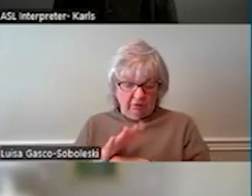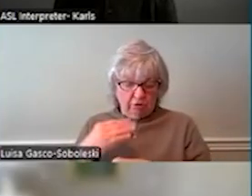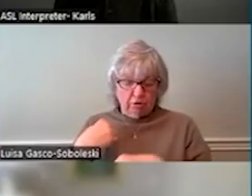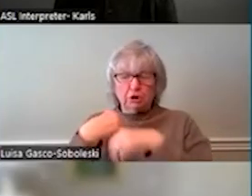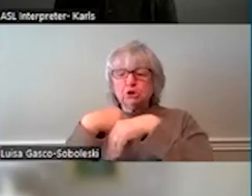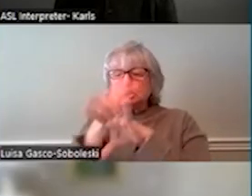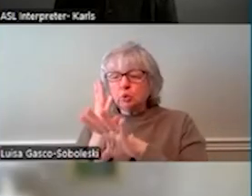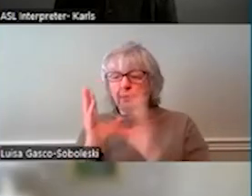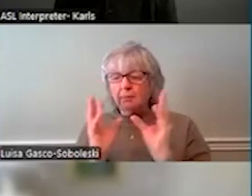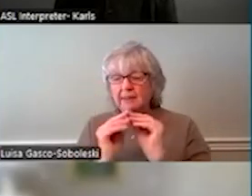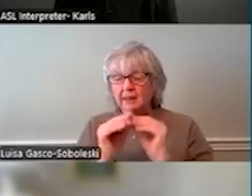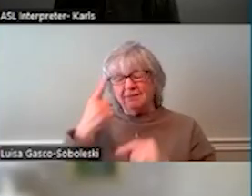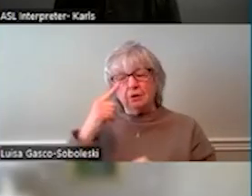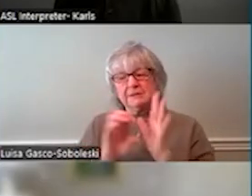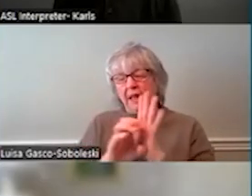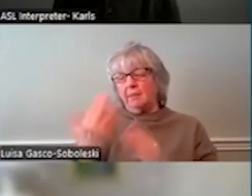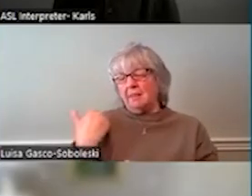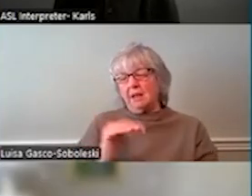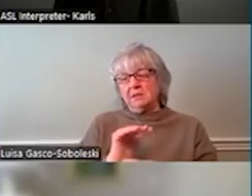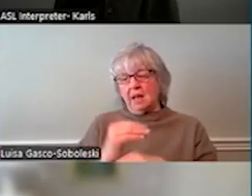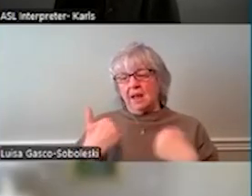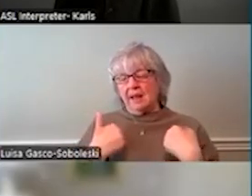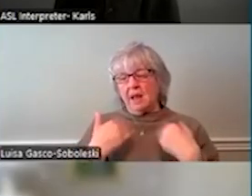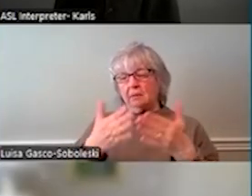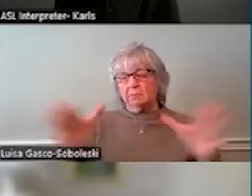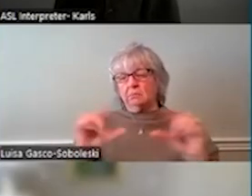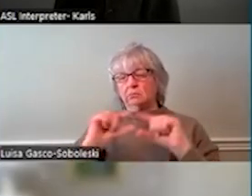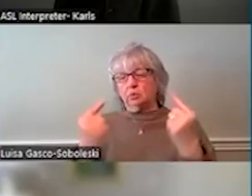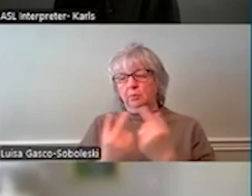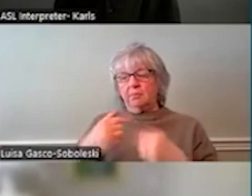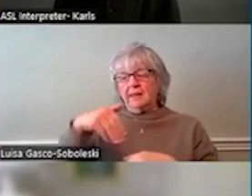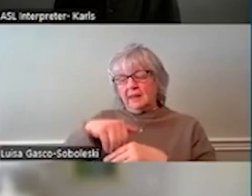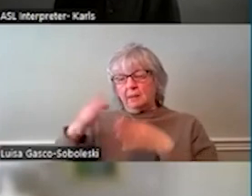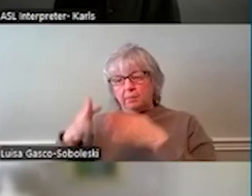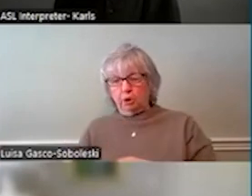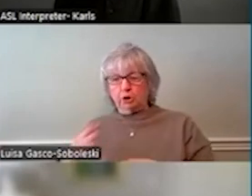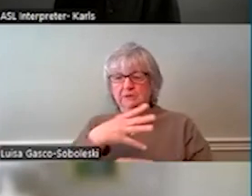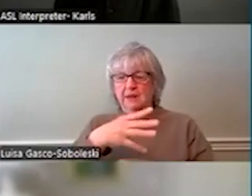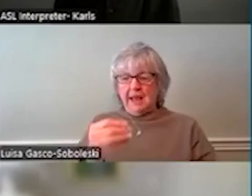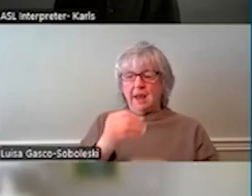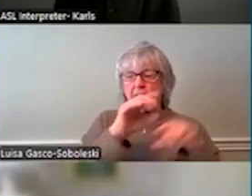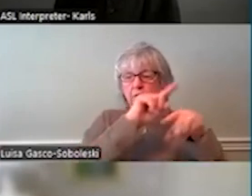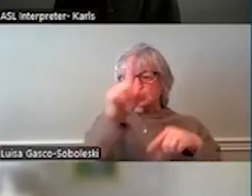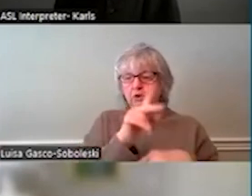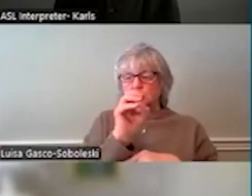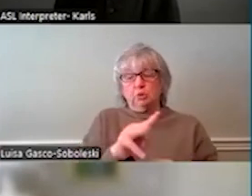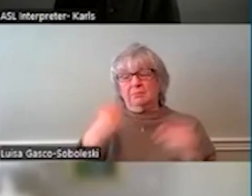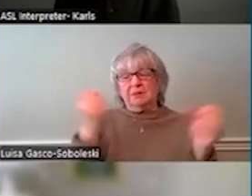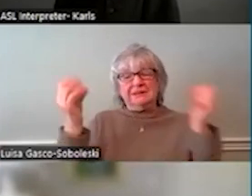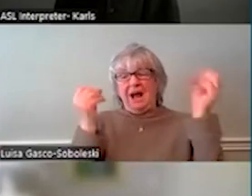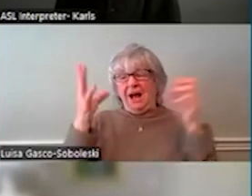We had really discussed a lot of this already, but for Zoom meetings, for example, last night I had a large group